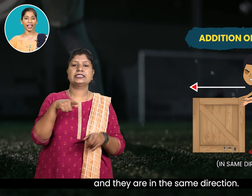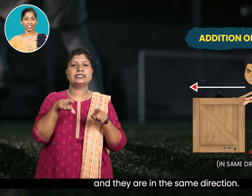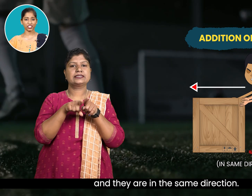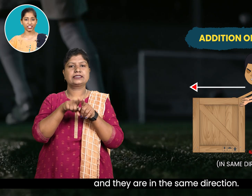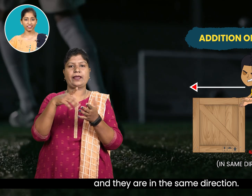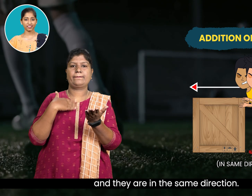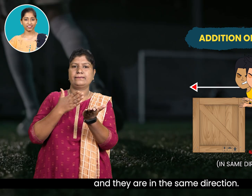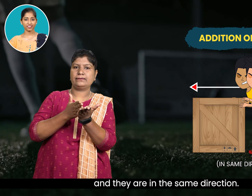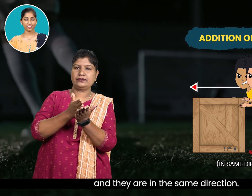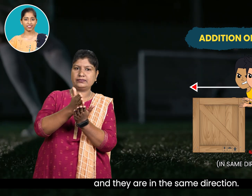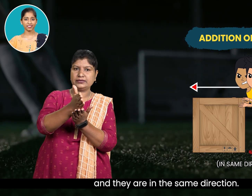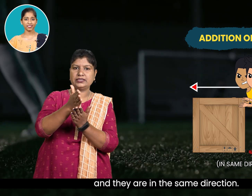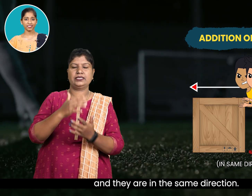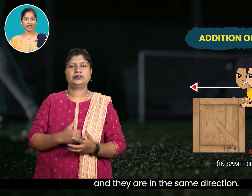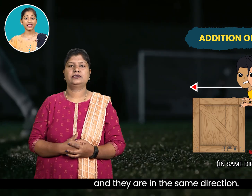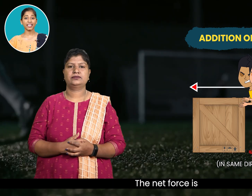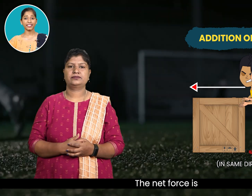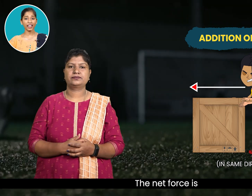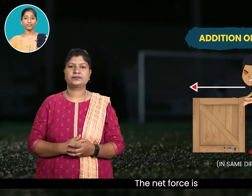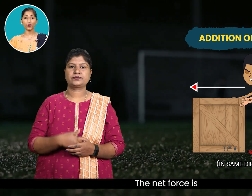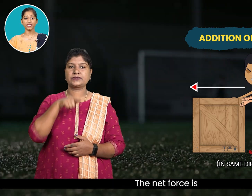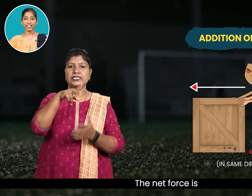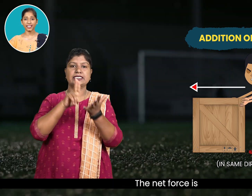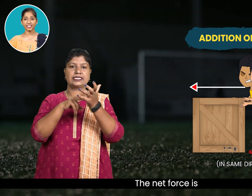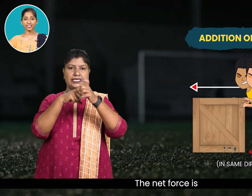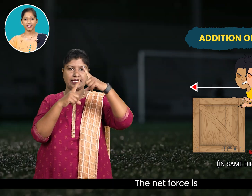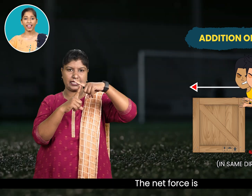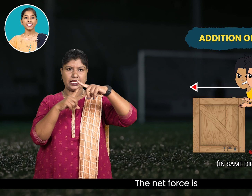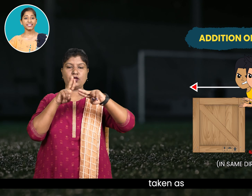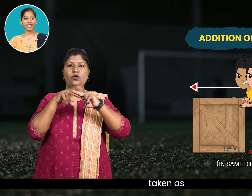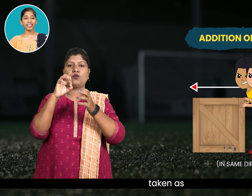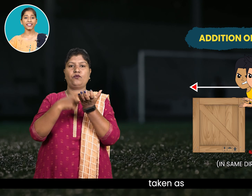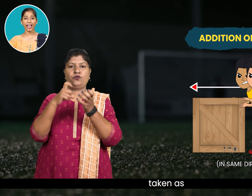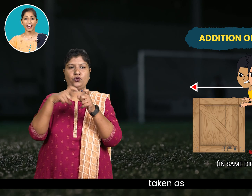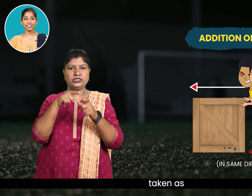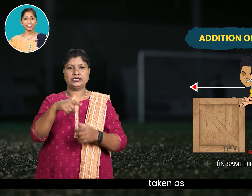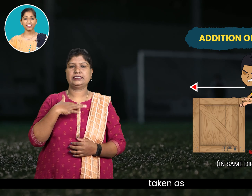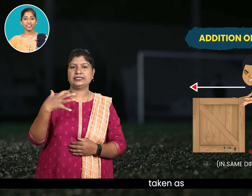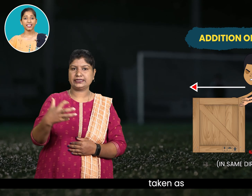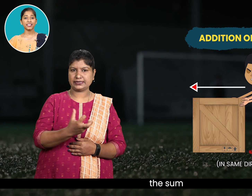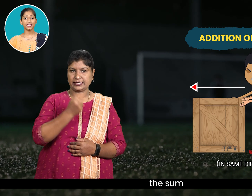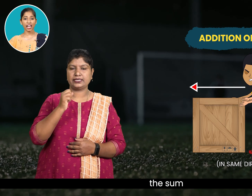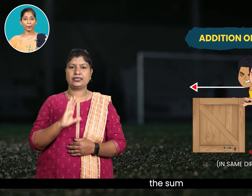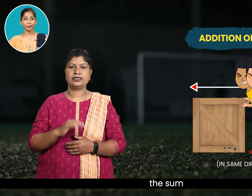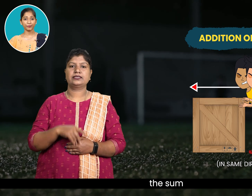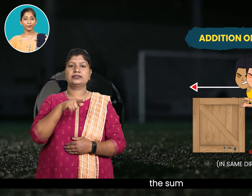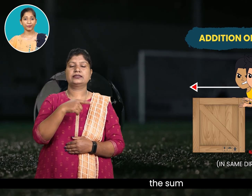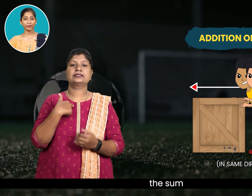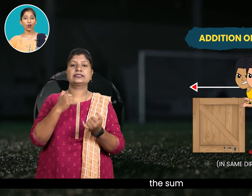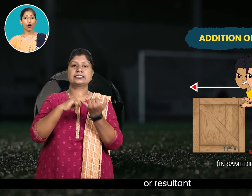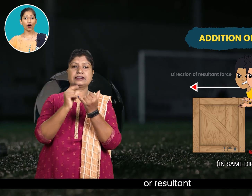same direction, the net force is taken as the